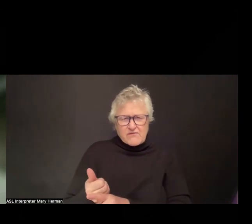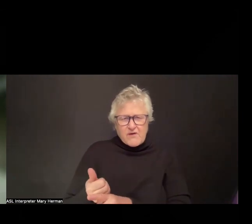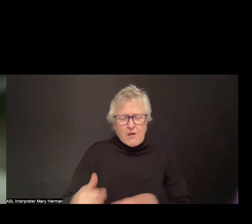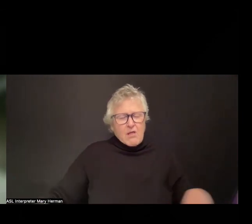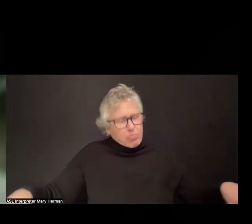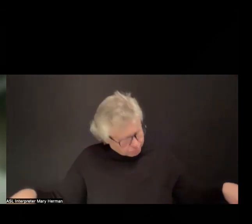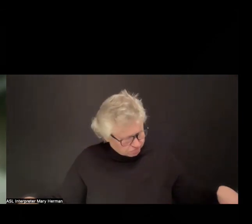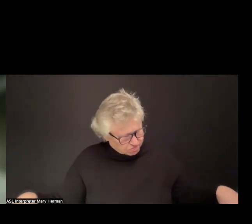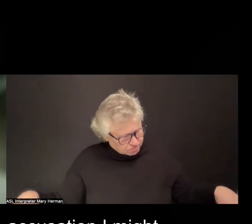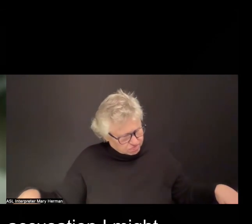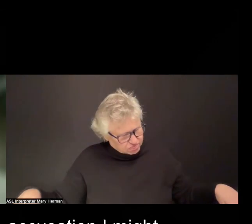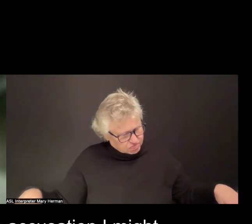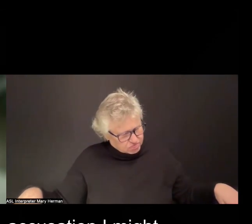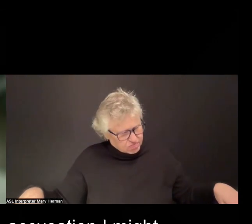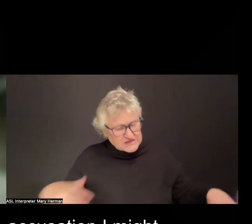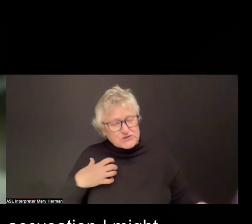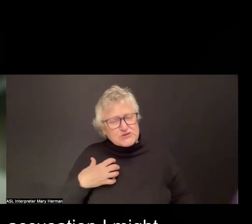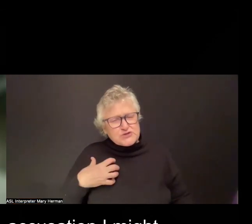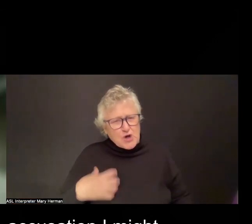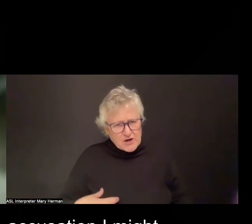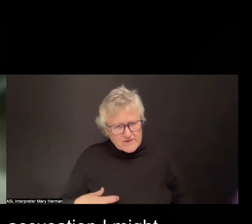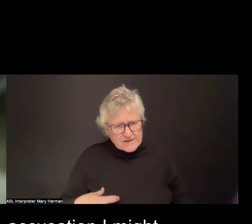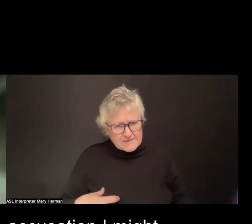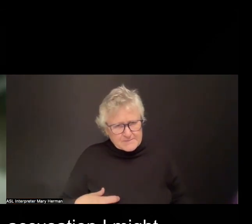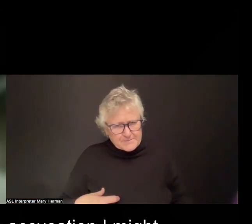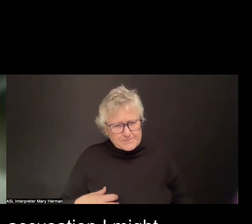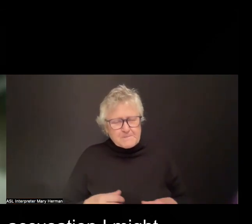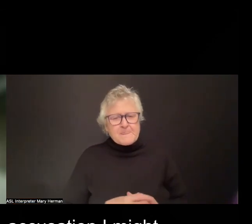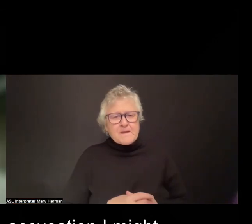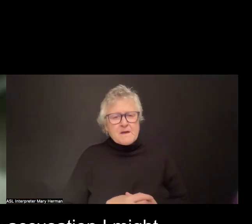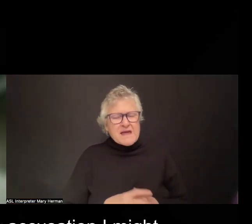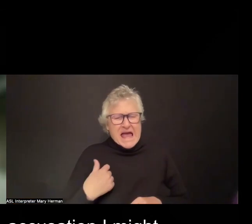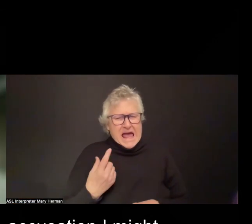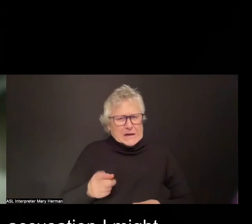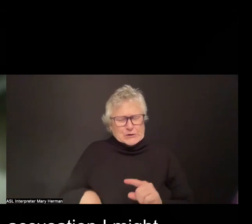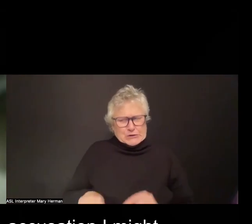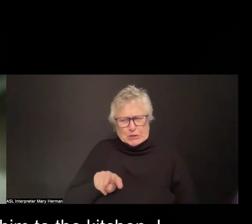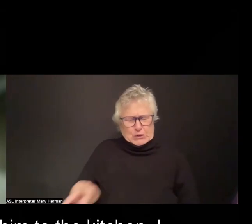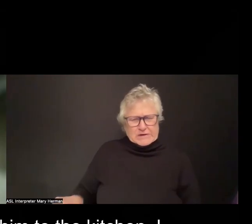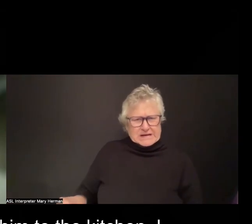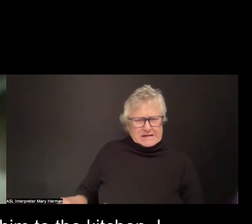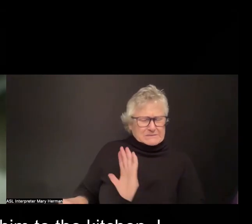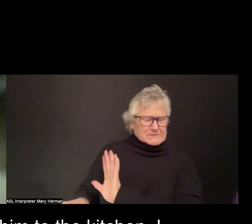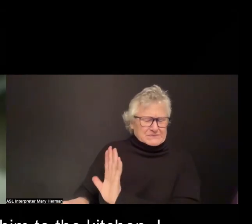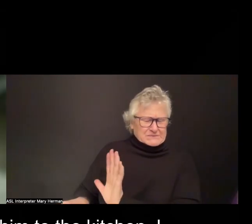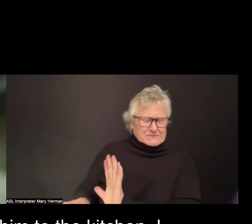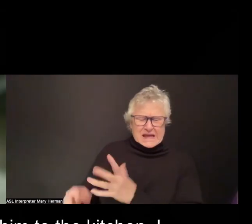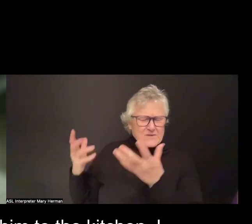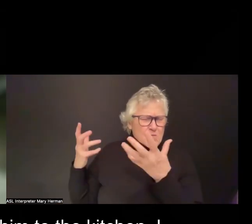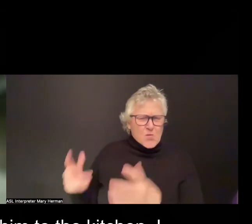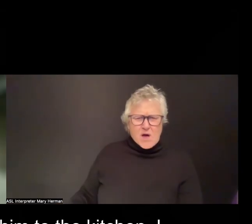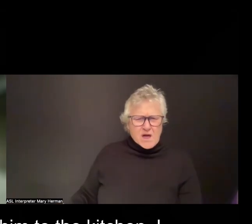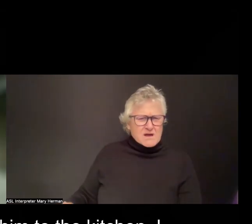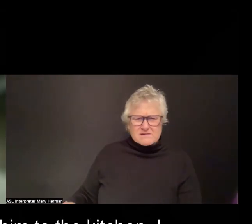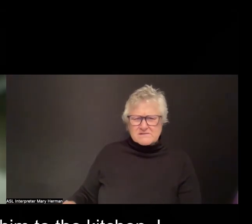couldn't look at him. I was afraid of the accusation I might see in his open eyes, afraid that in trying to smuggle him to the kitchen, I had